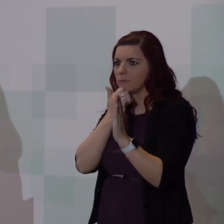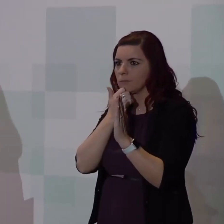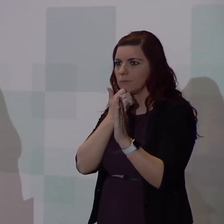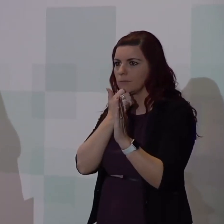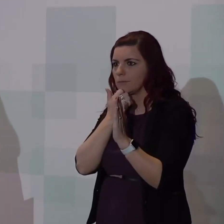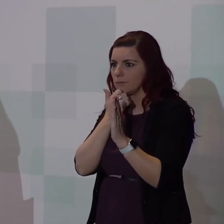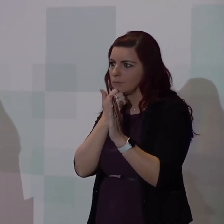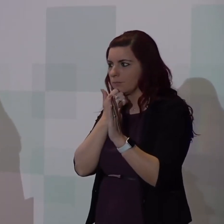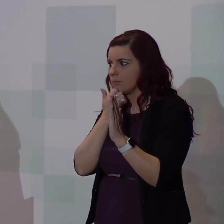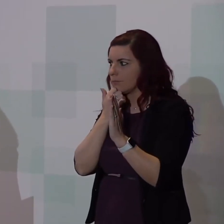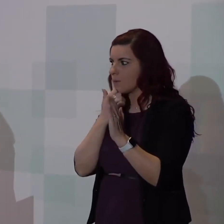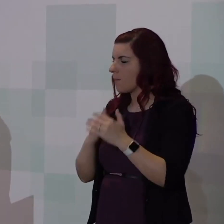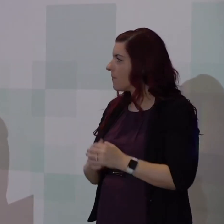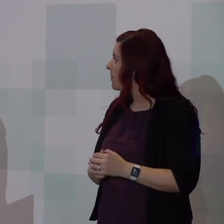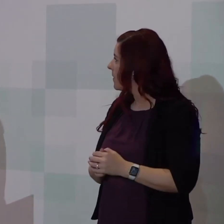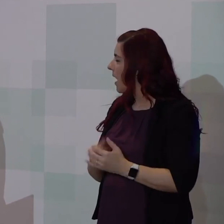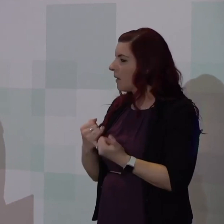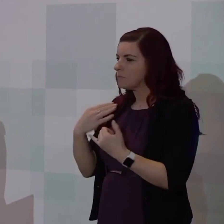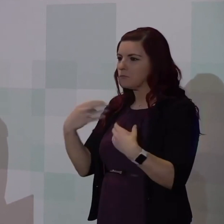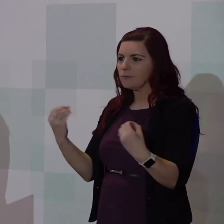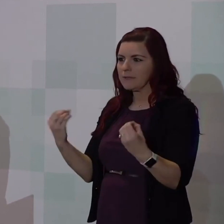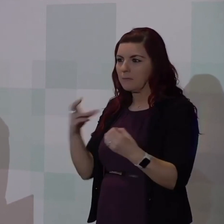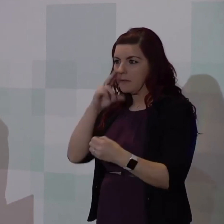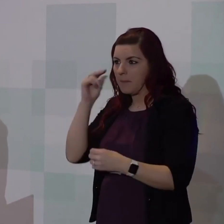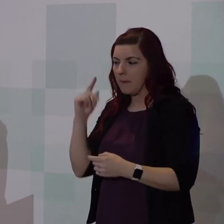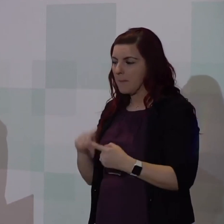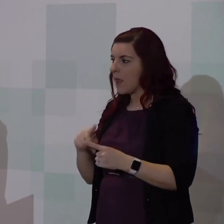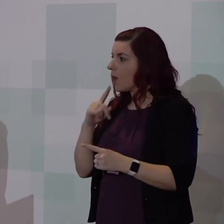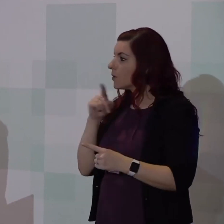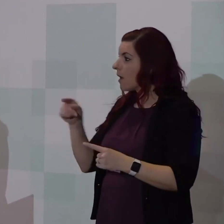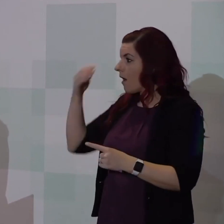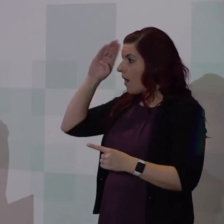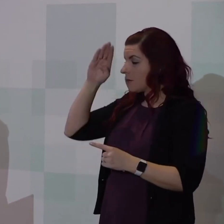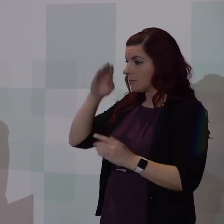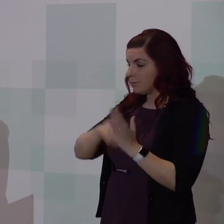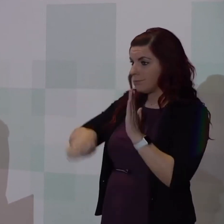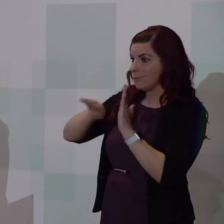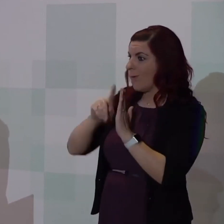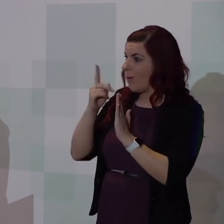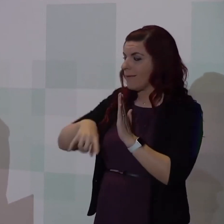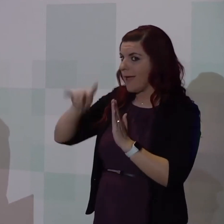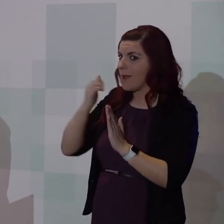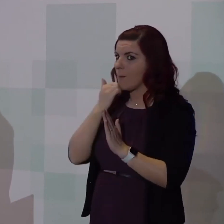Greece and countries like that. So Ireland is up there, so to speak.